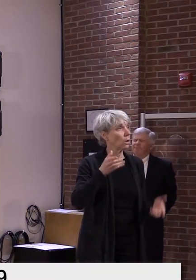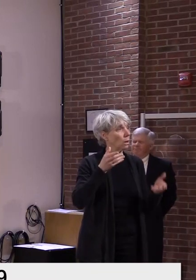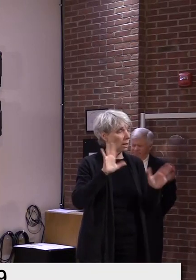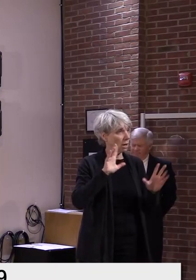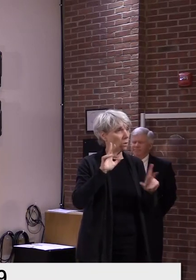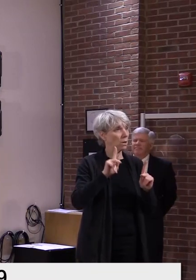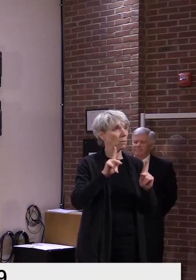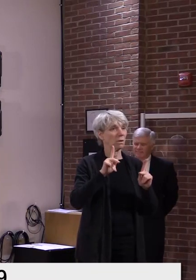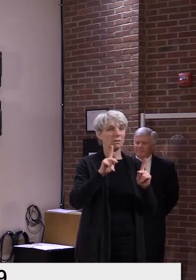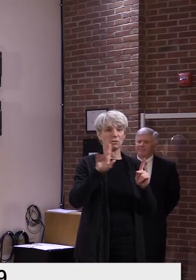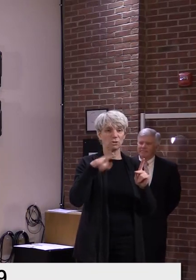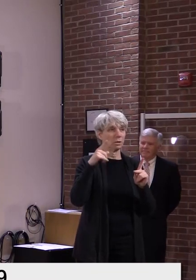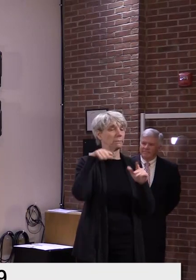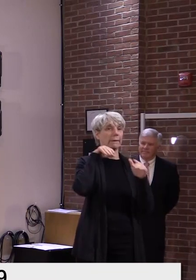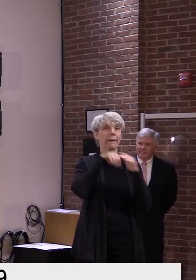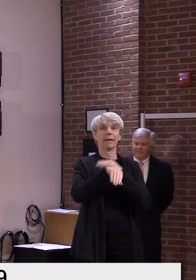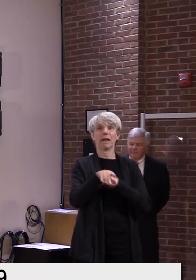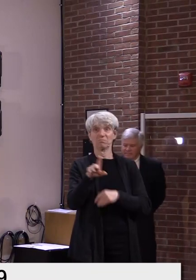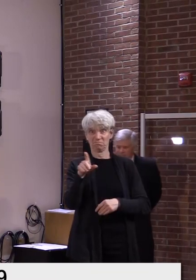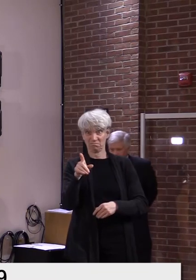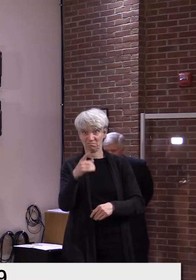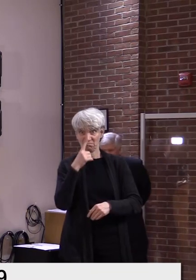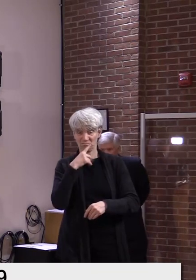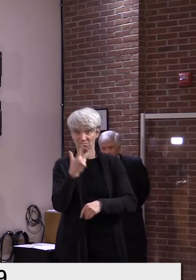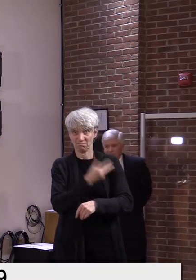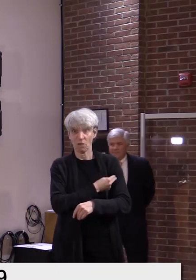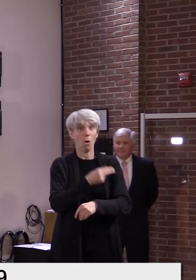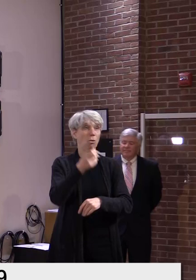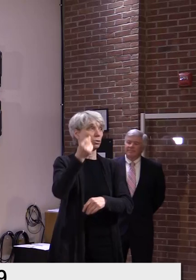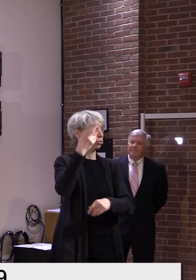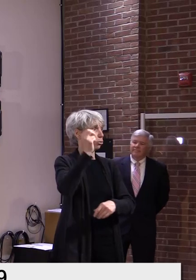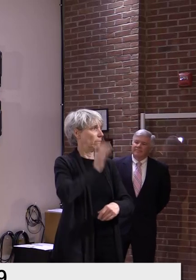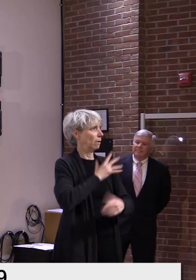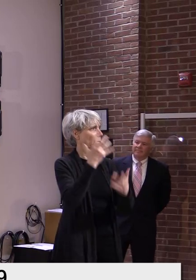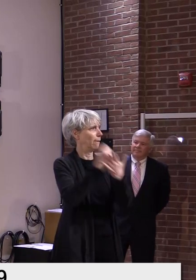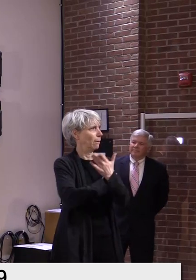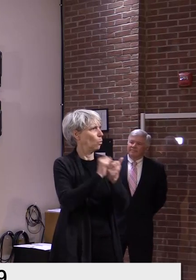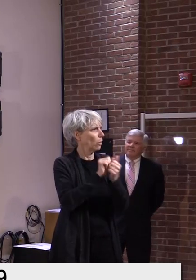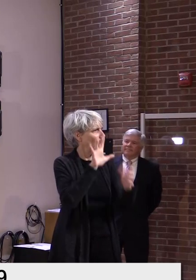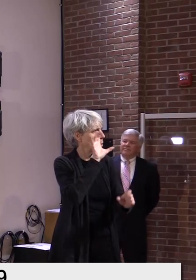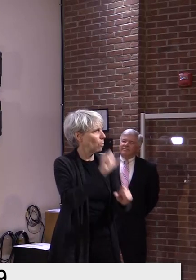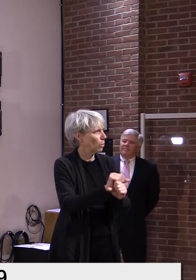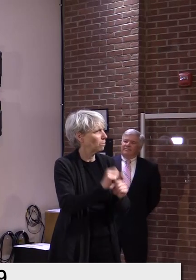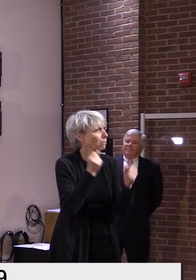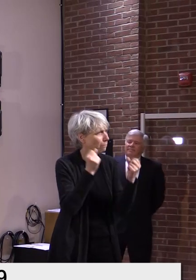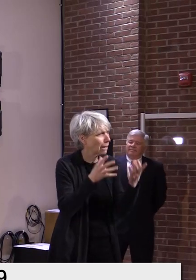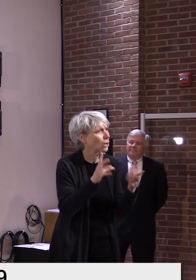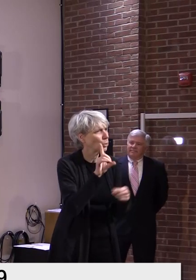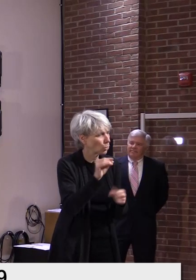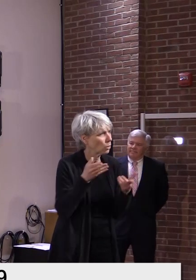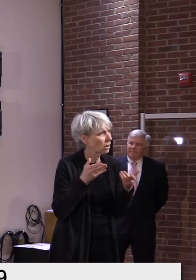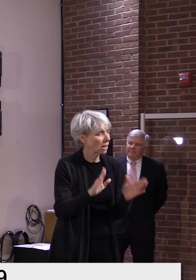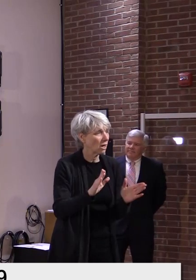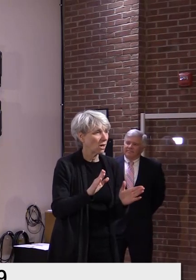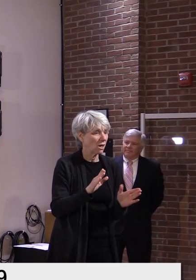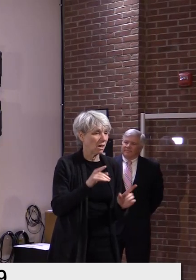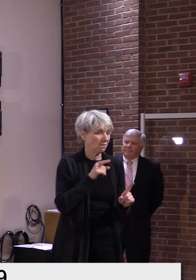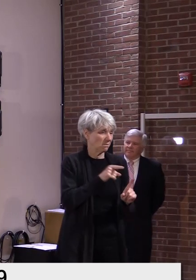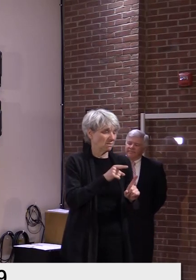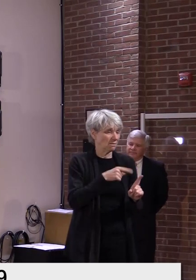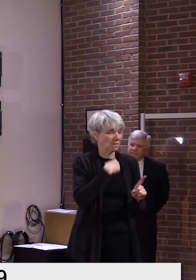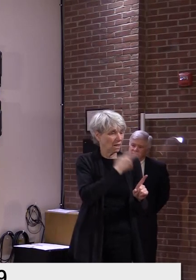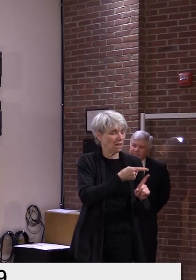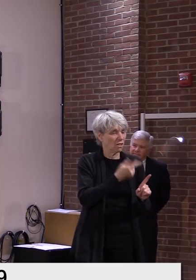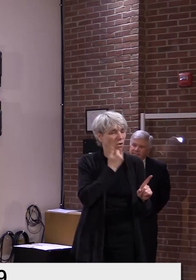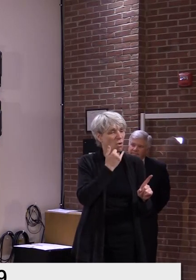walk-in clinics. So. Give it a try. Give your pharmacy a call to see your regular pharmacy